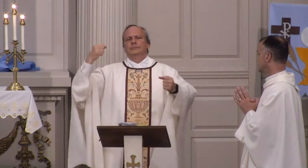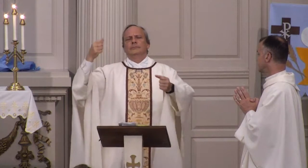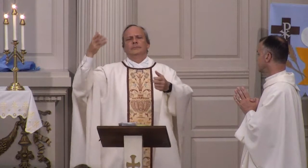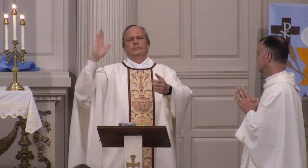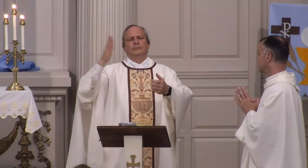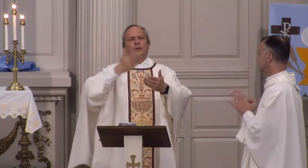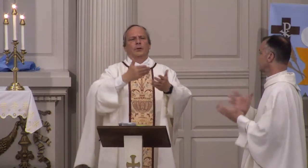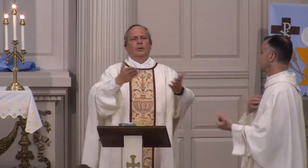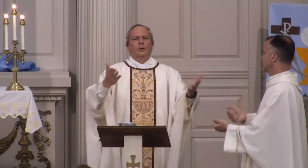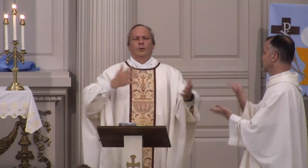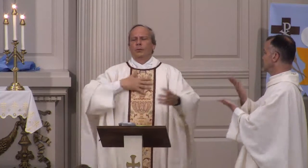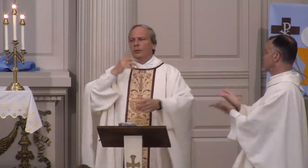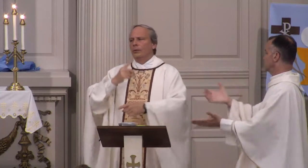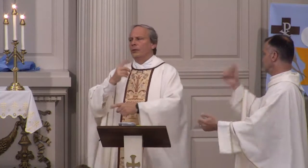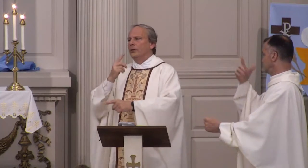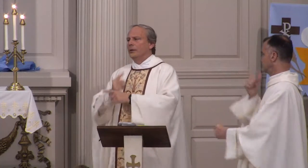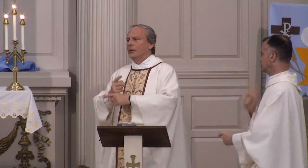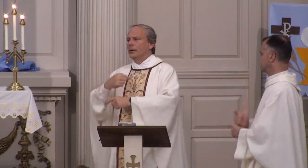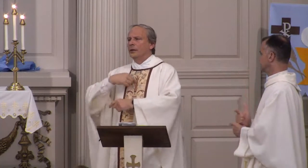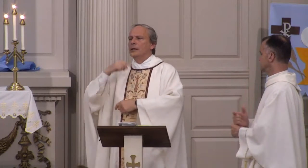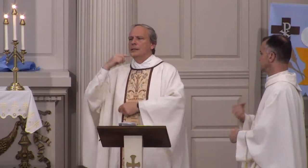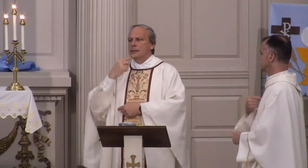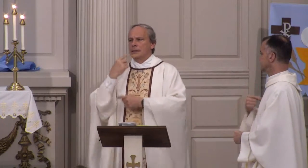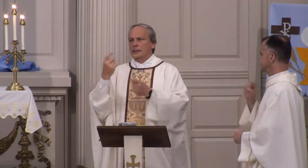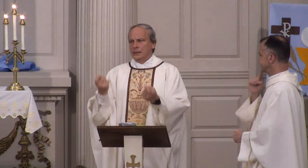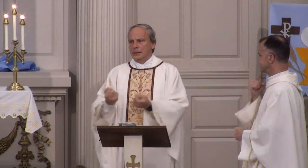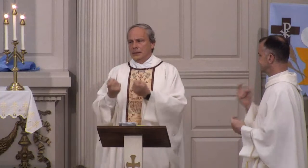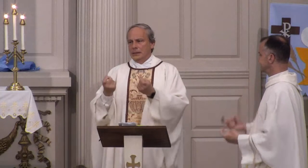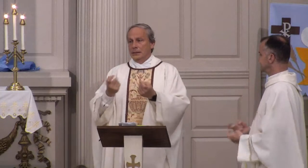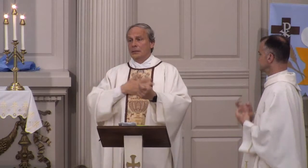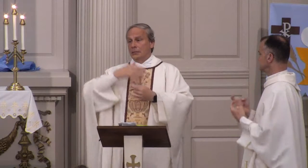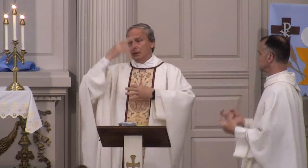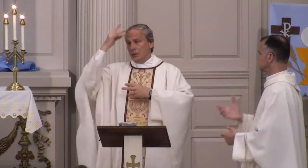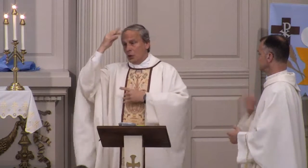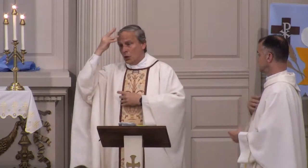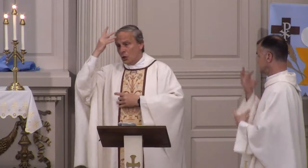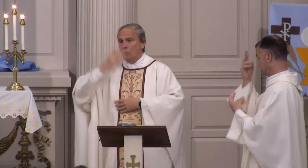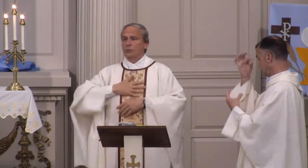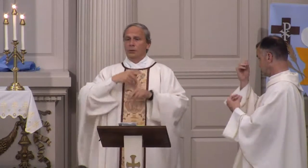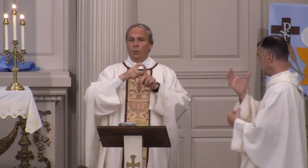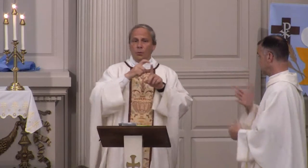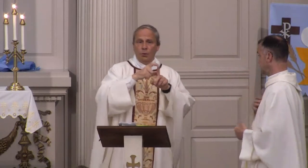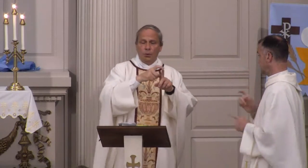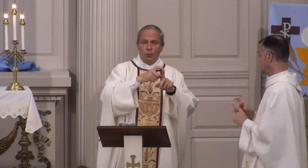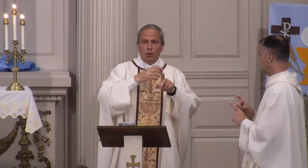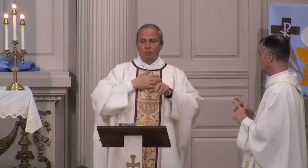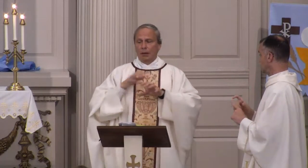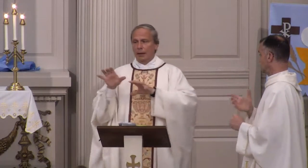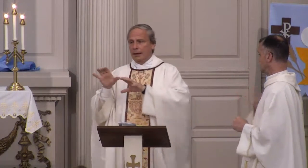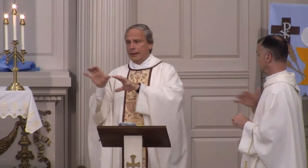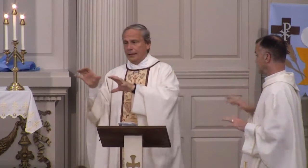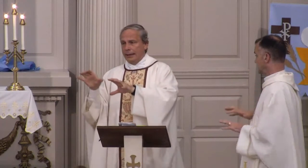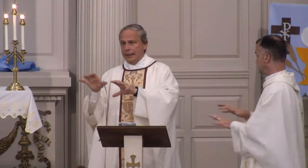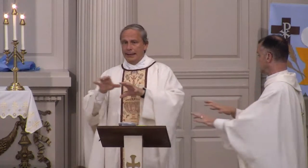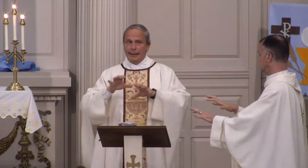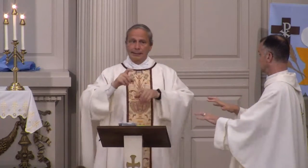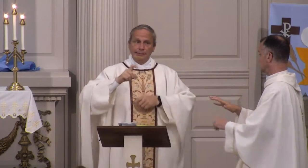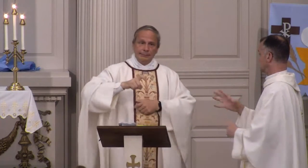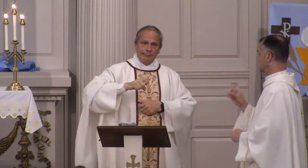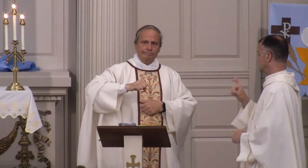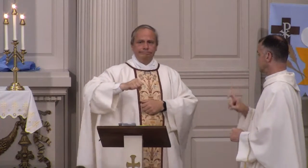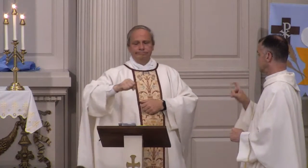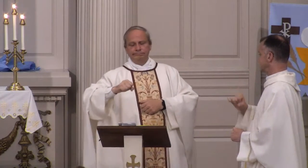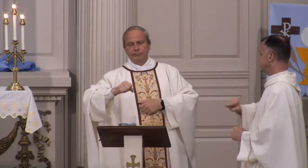I confess to Almighty God and to you, my brothers and sisters, that I have greatly sinned in my thoughts and in